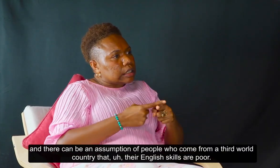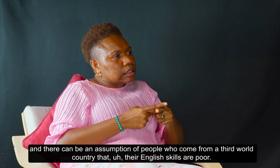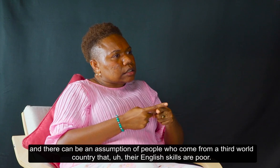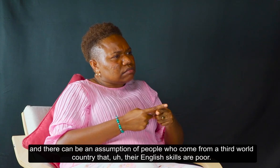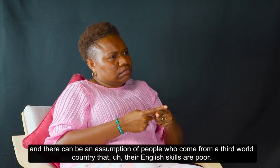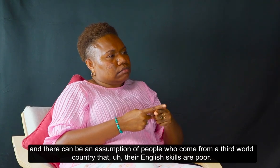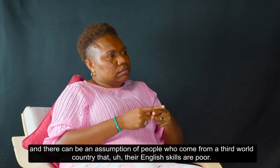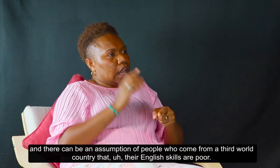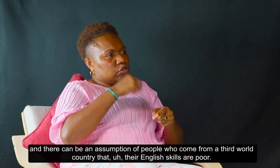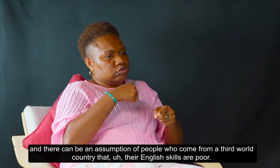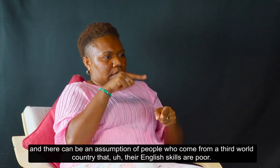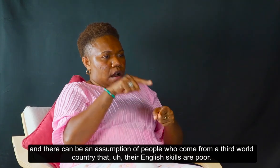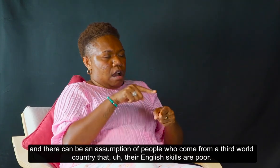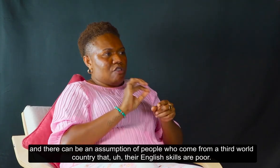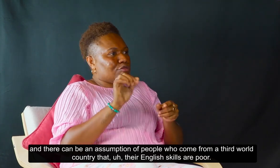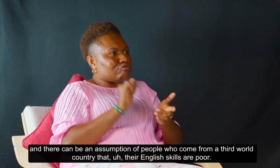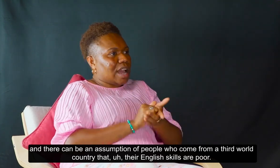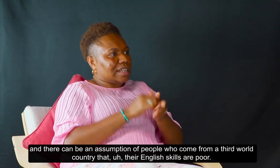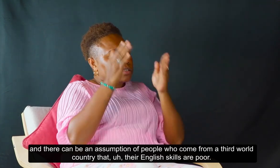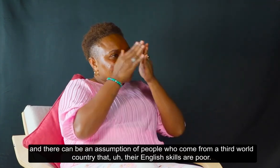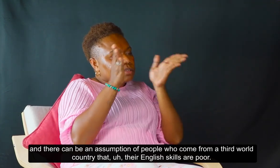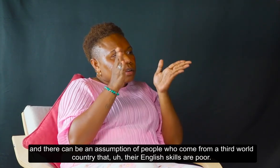world country that their English skills are poor.